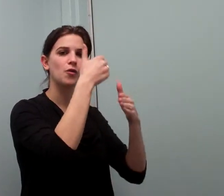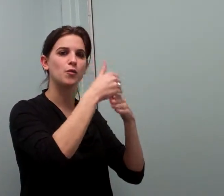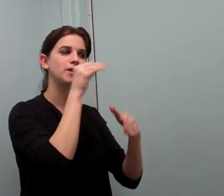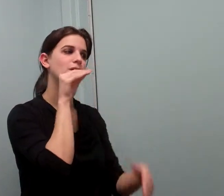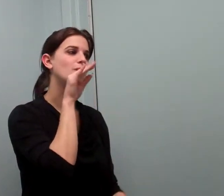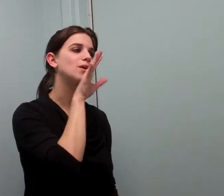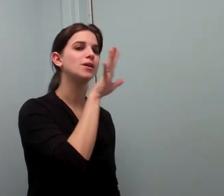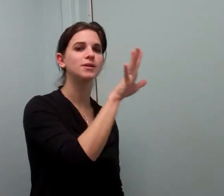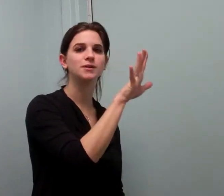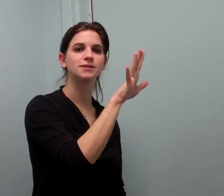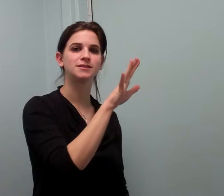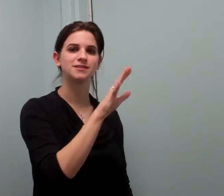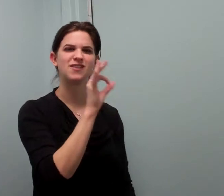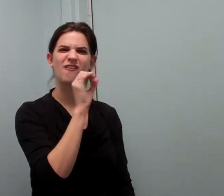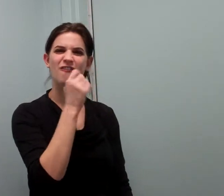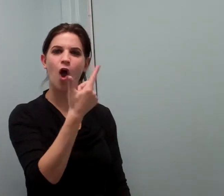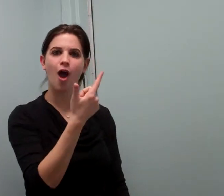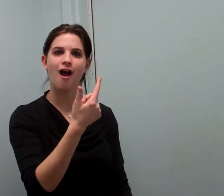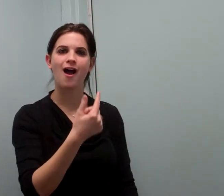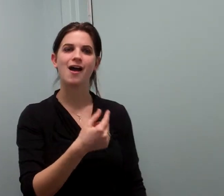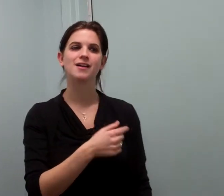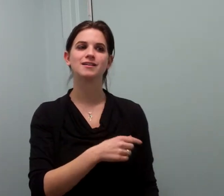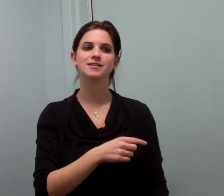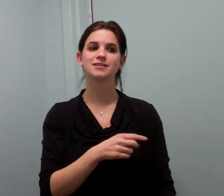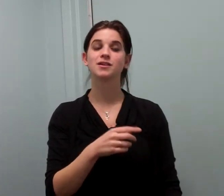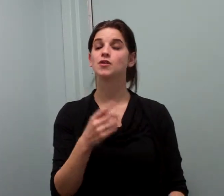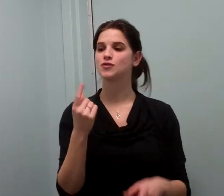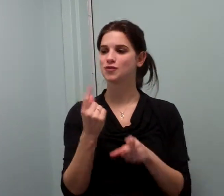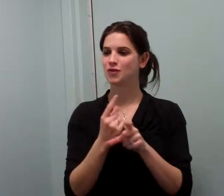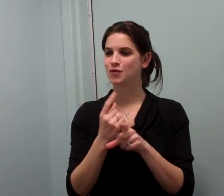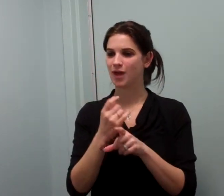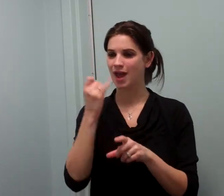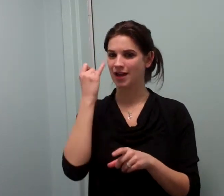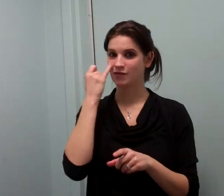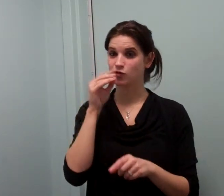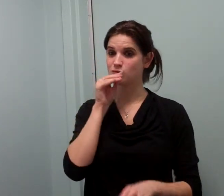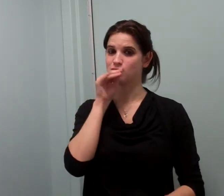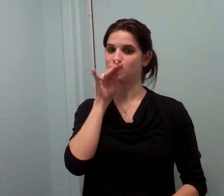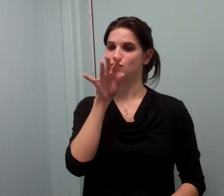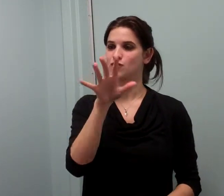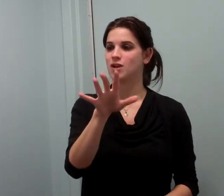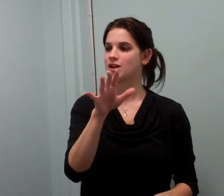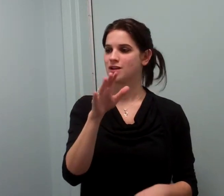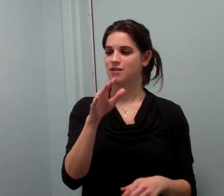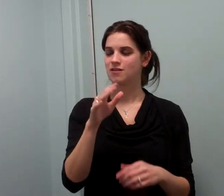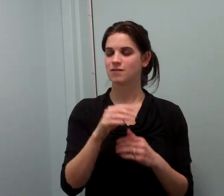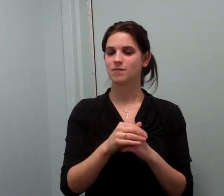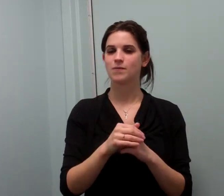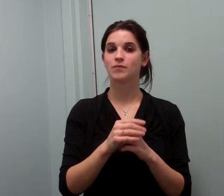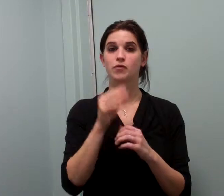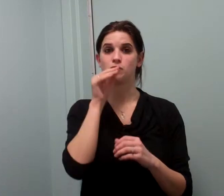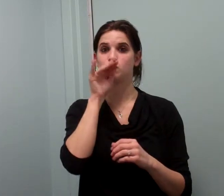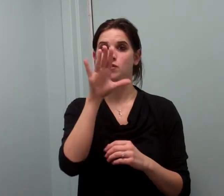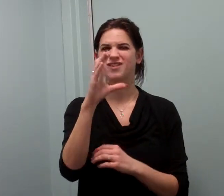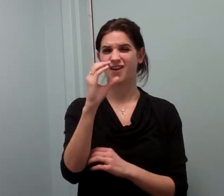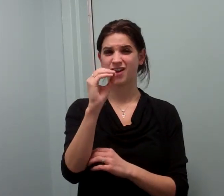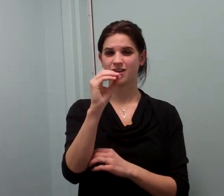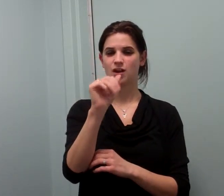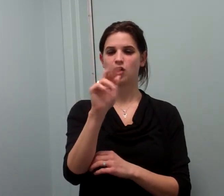to a window itself and you breathe on the window. You have, every time you exhale carbon dioxide, other gases, as well as water vapor.